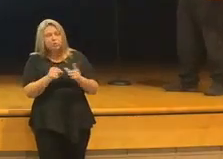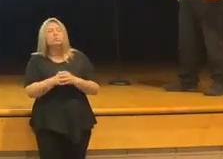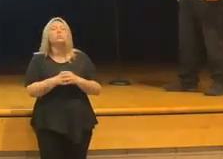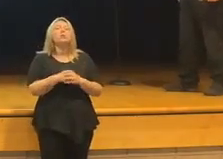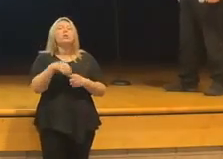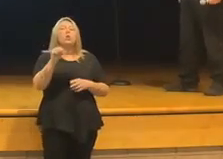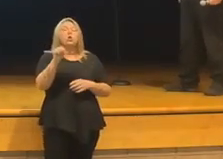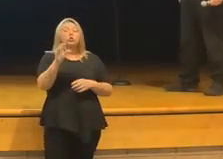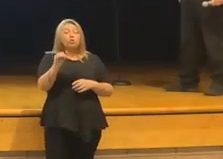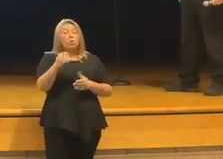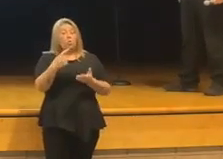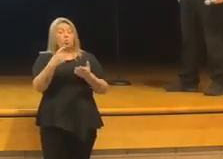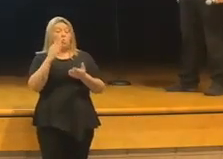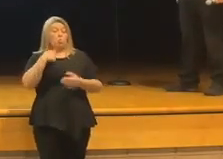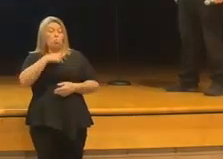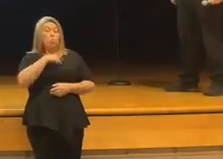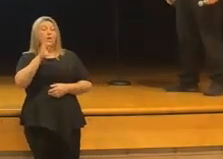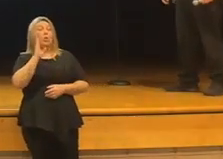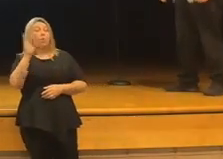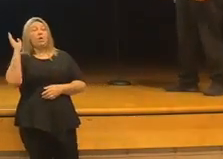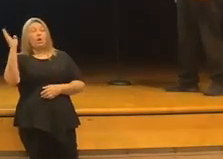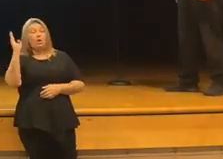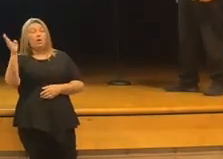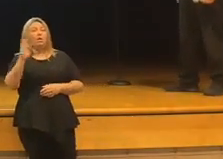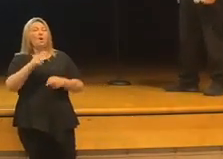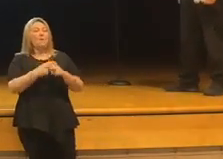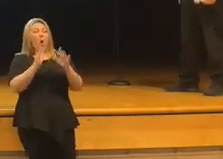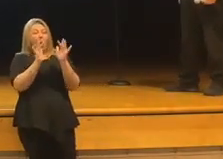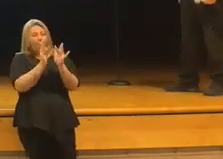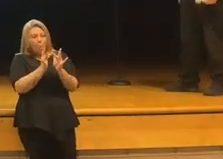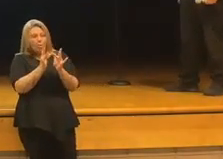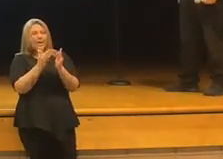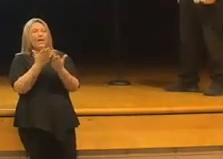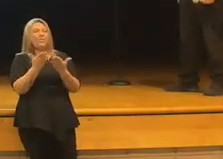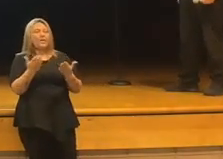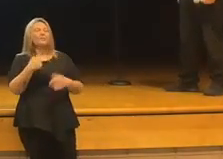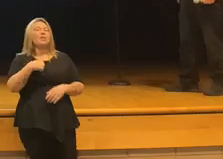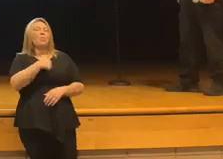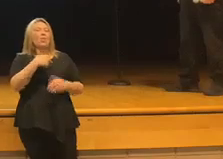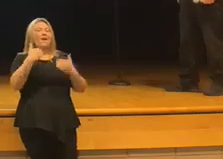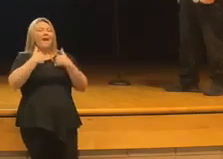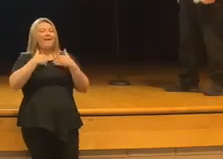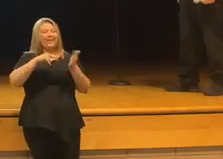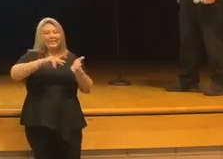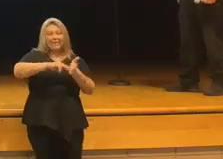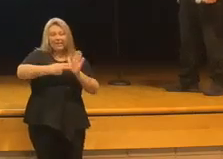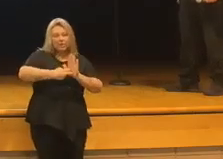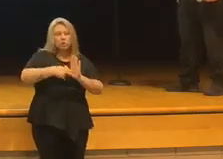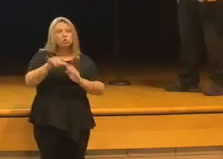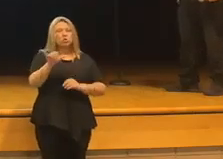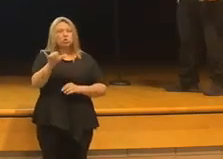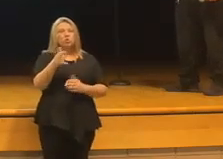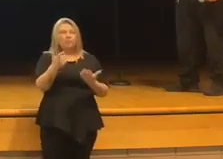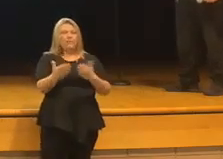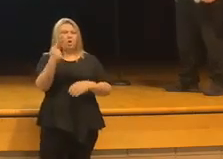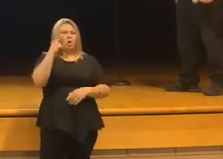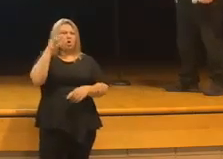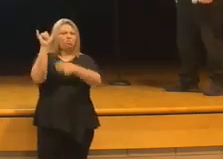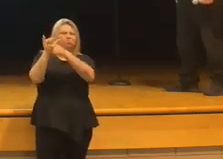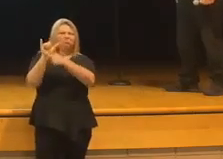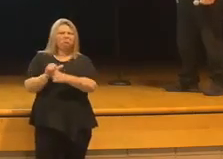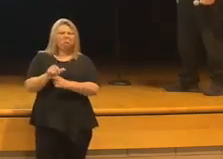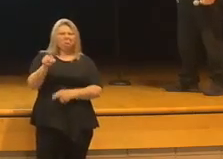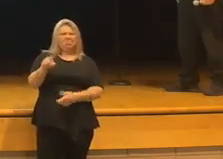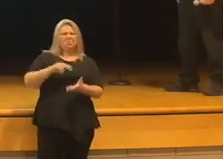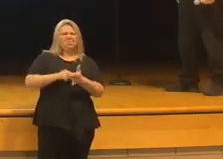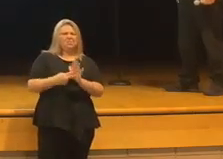We're going to be talking specifically of some of the online things, and we're going to have a couple definitions too. I'm sure you've heard some words that you may not know exactly what they